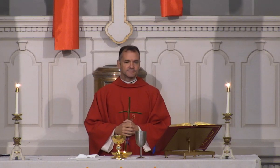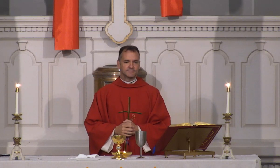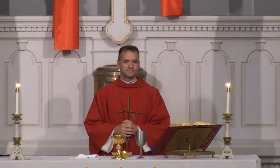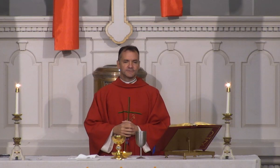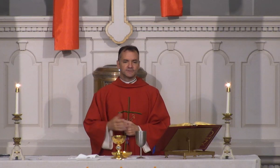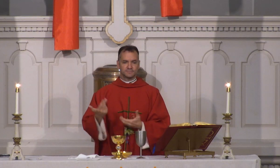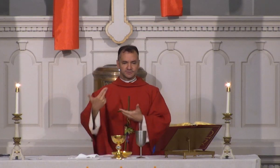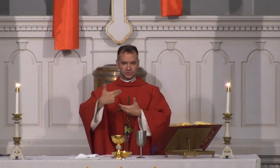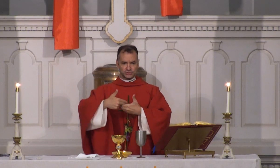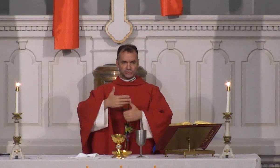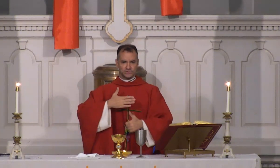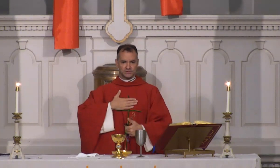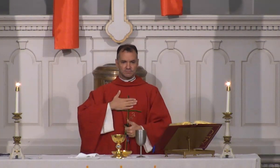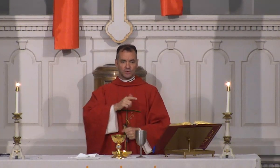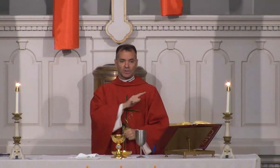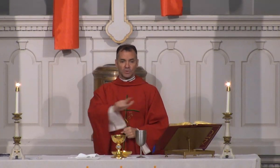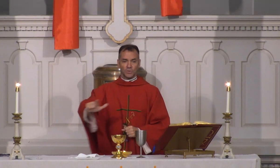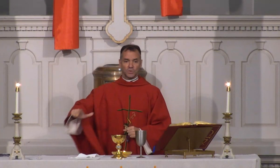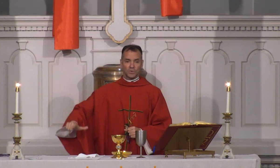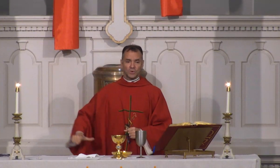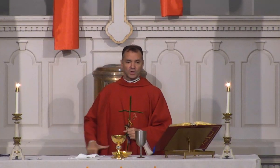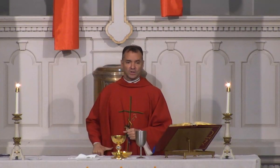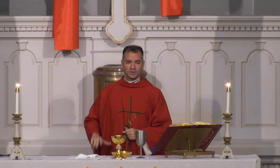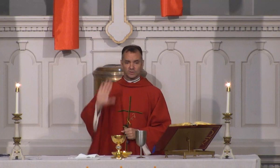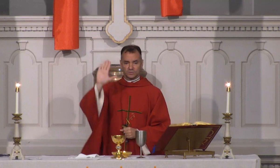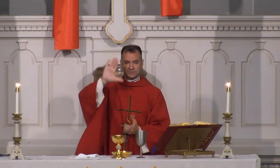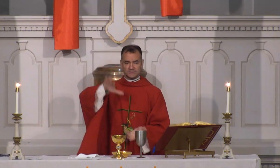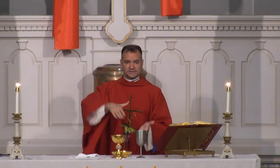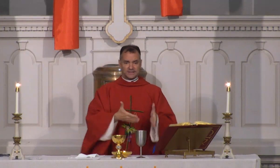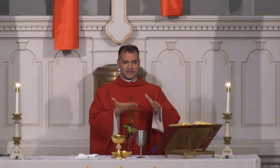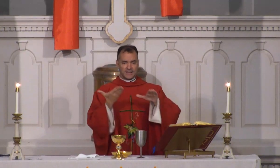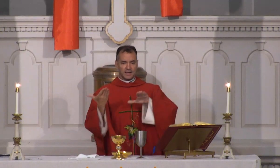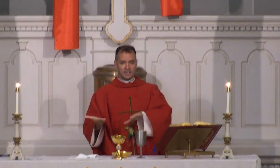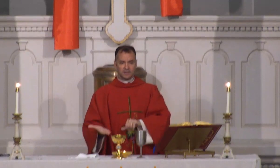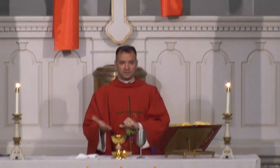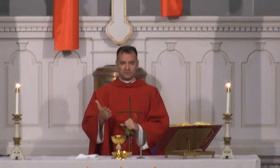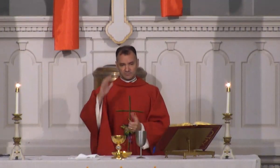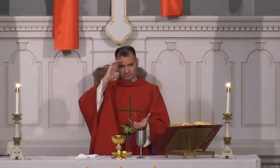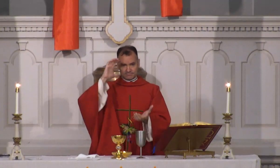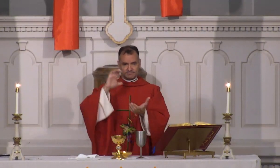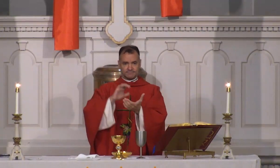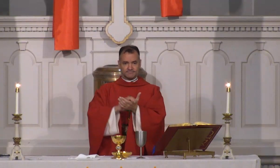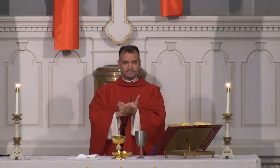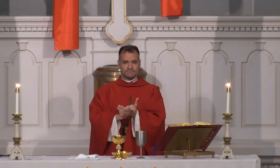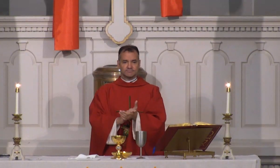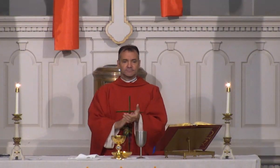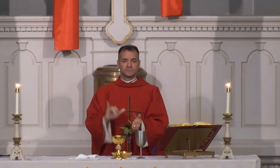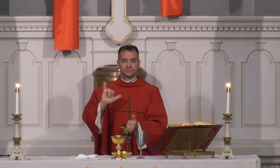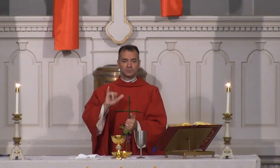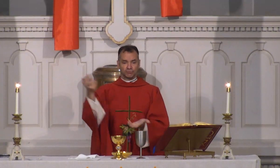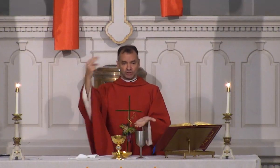We proclaim your death, O Lord, and profess your